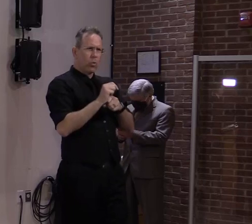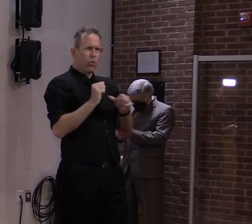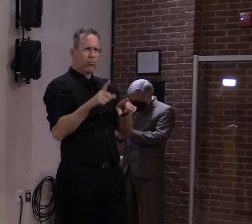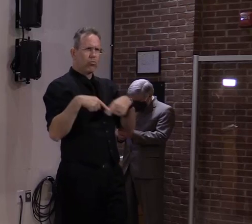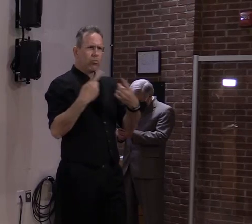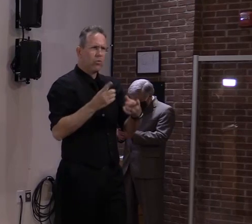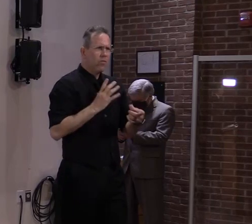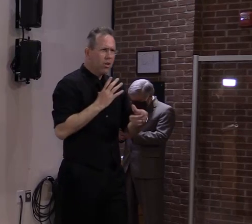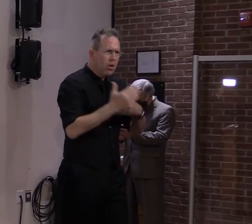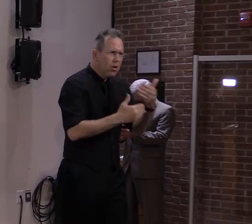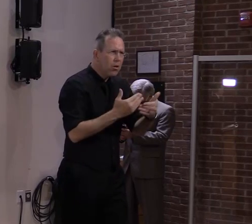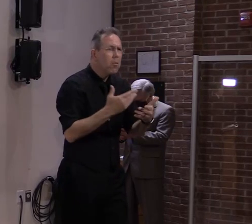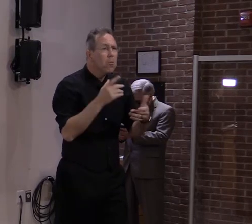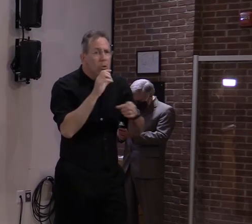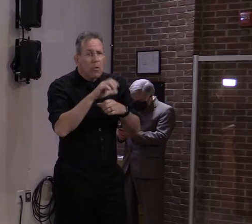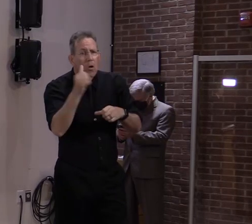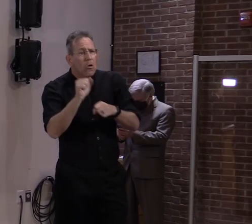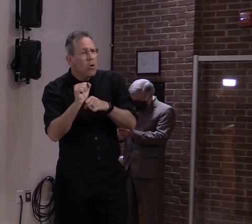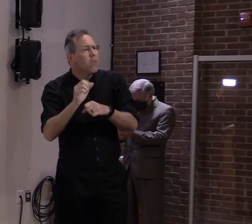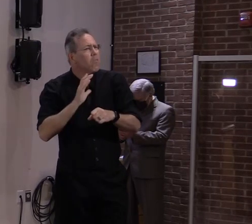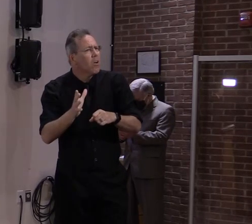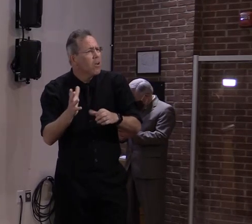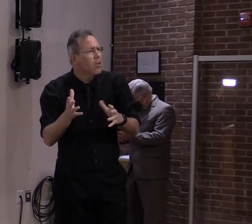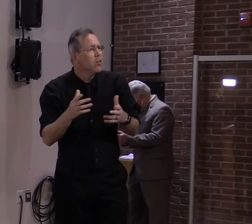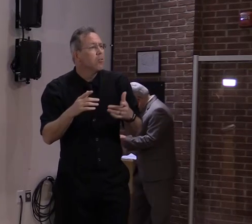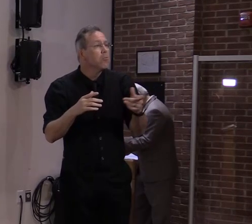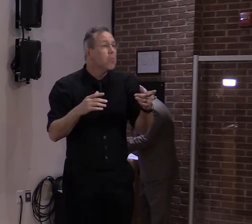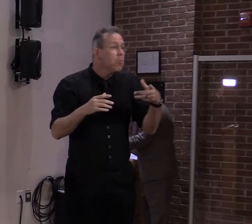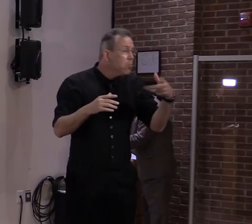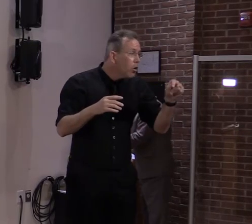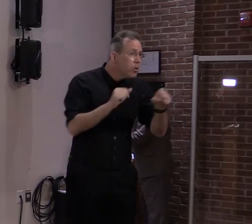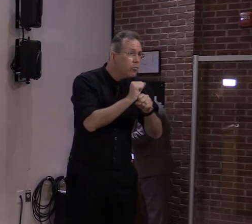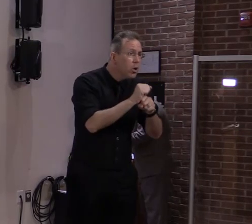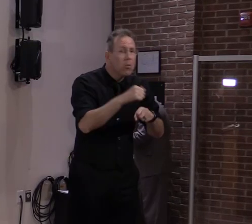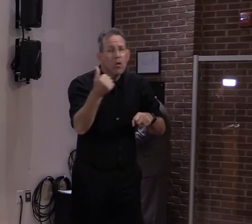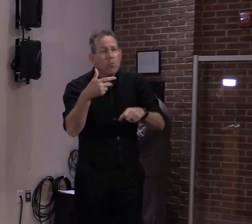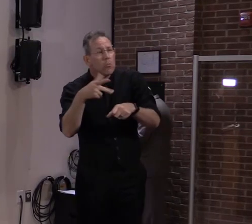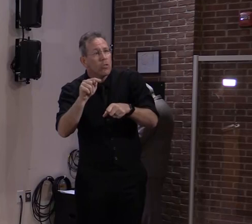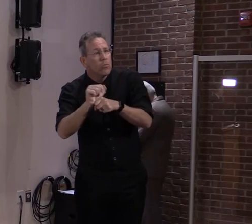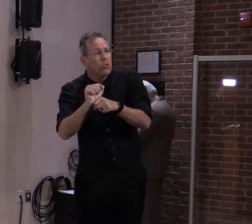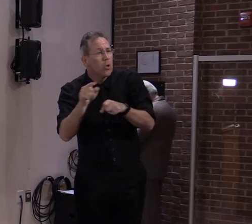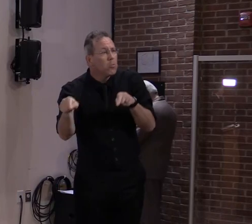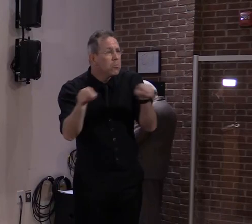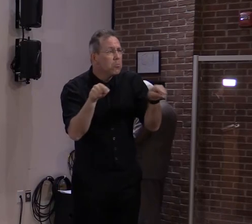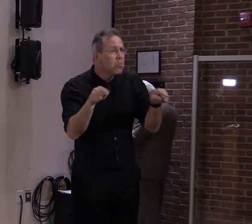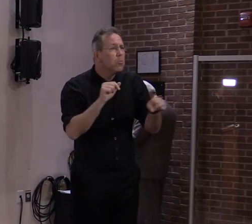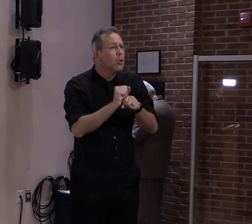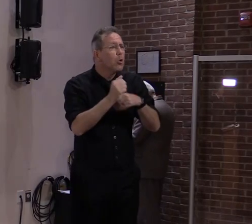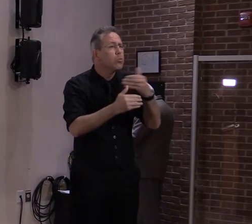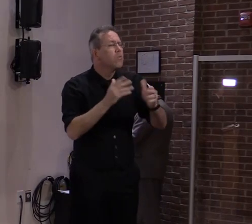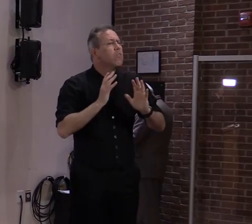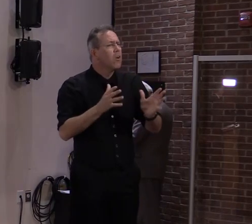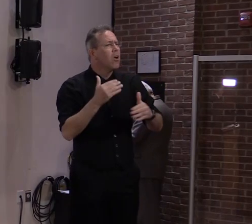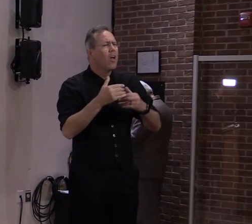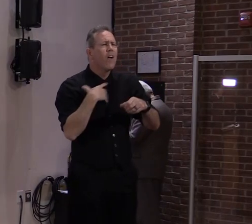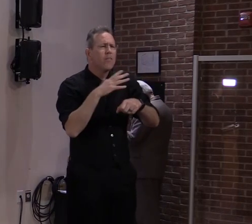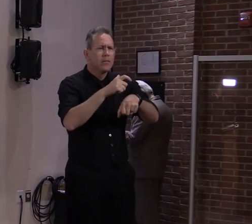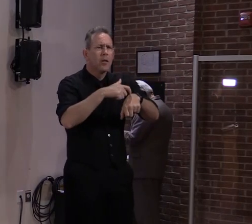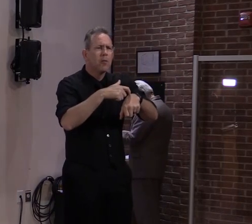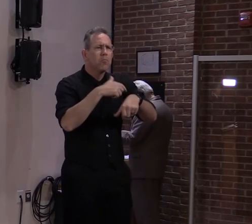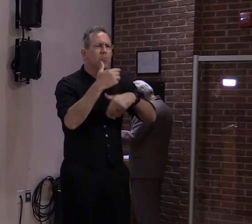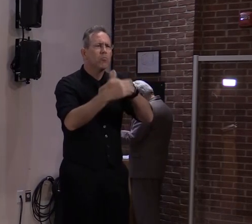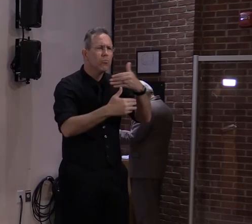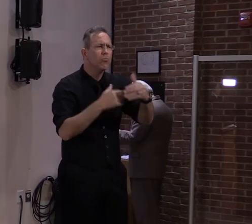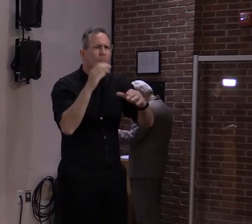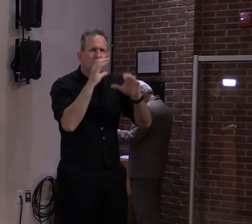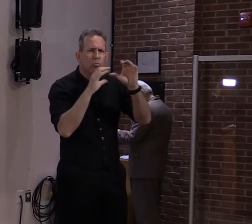a full-time employment and eventually off of unemployment benefits. So in this case, this individual could